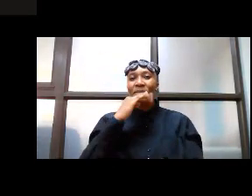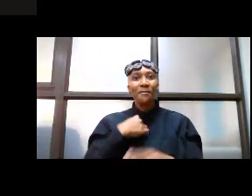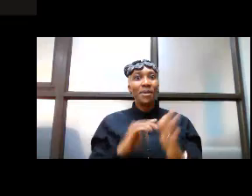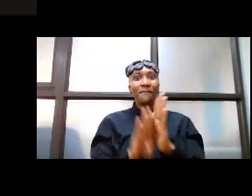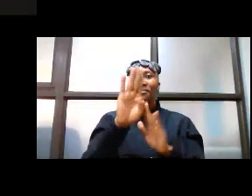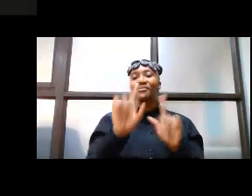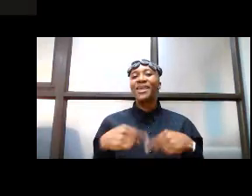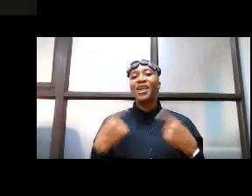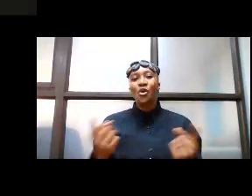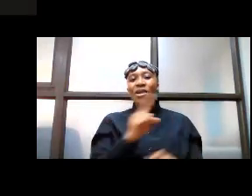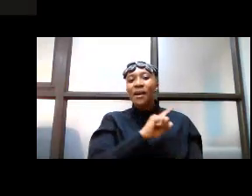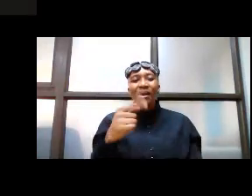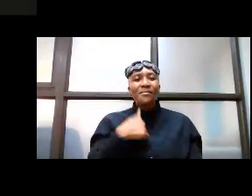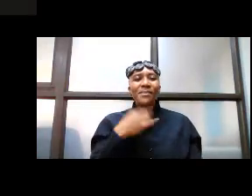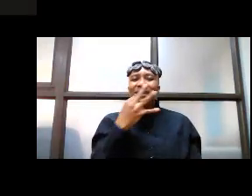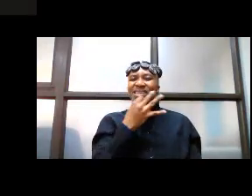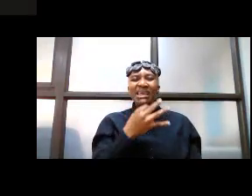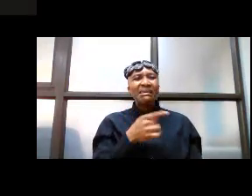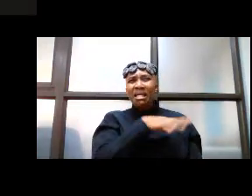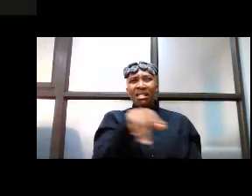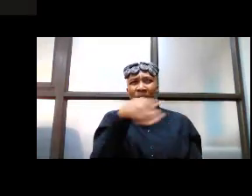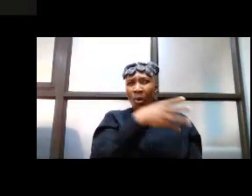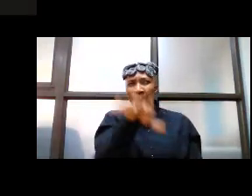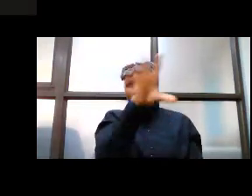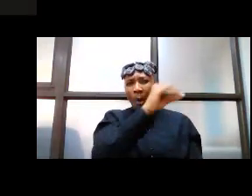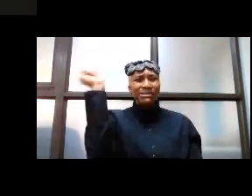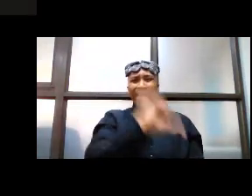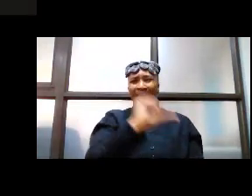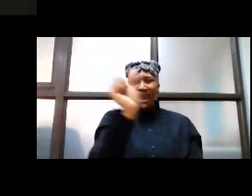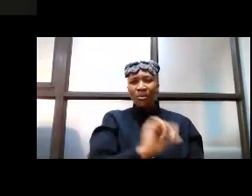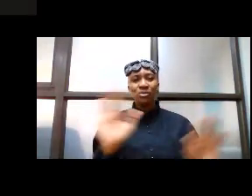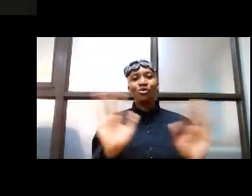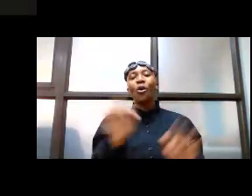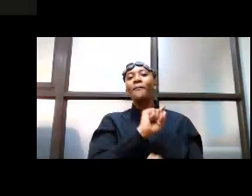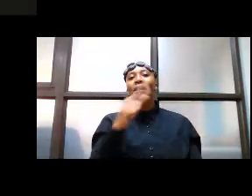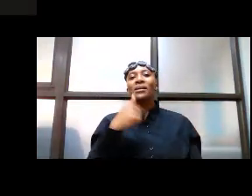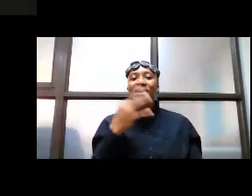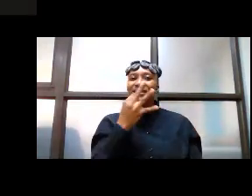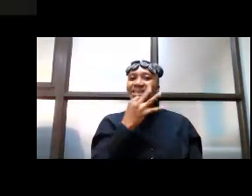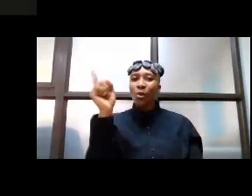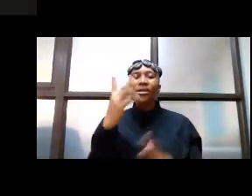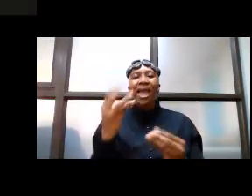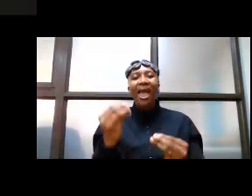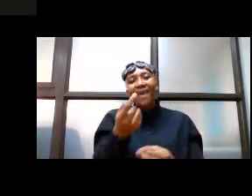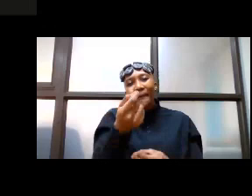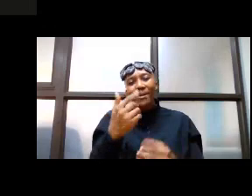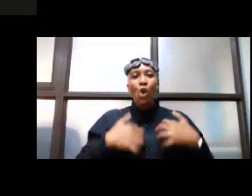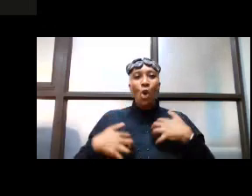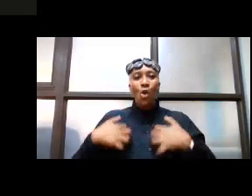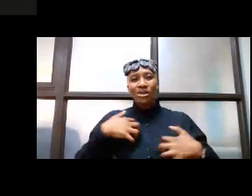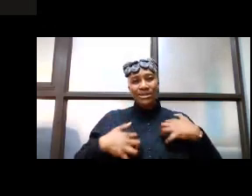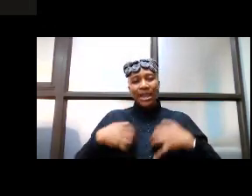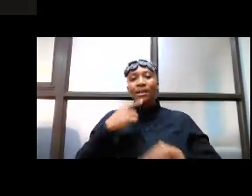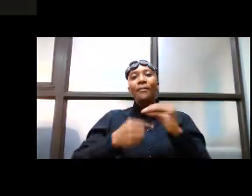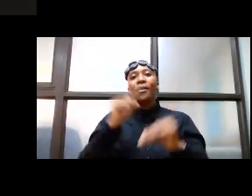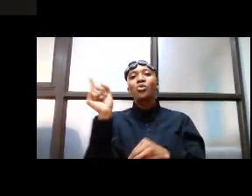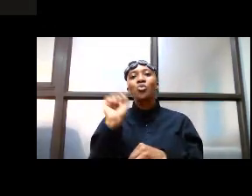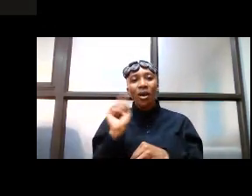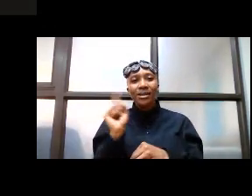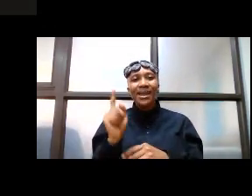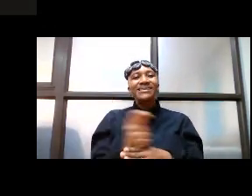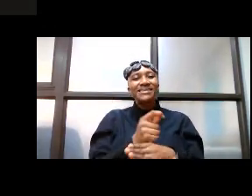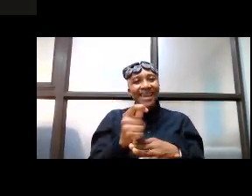that they are terrible people, but I'm just saying that there's a bit of a concern in as far as the training